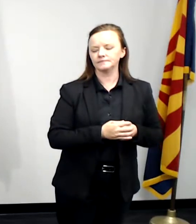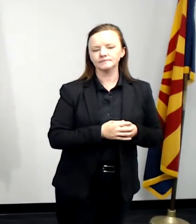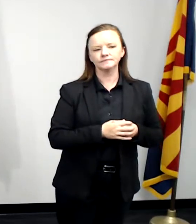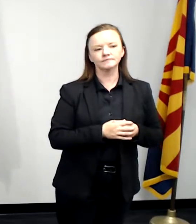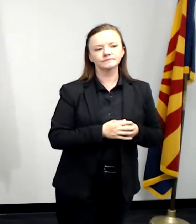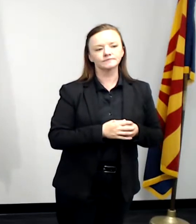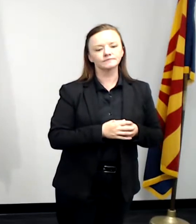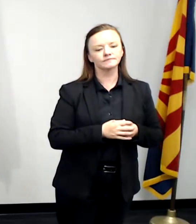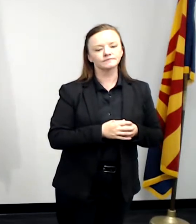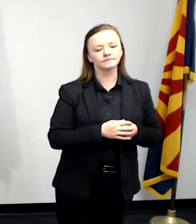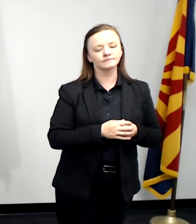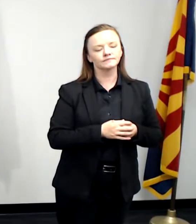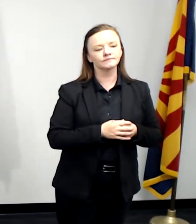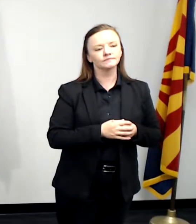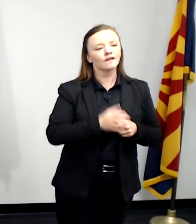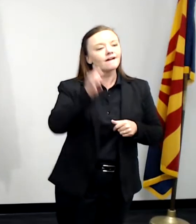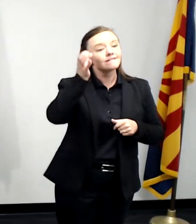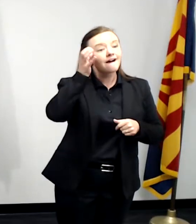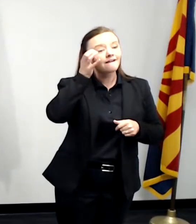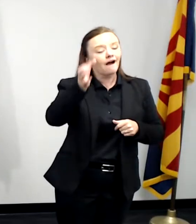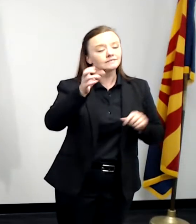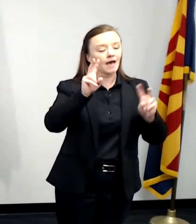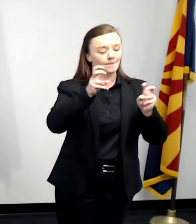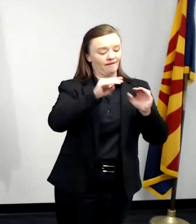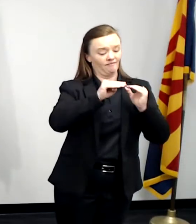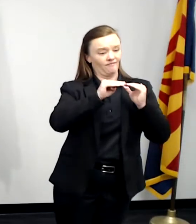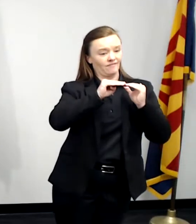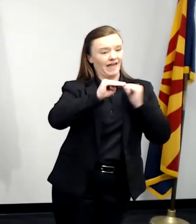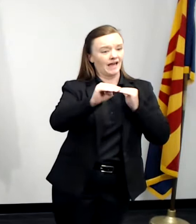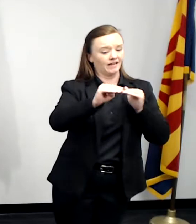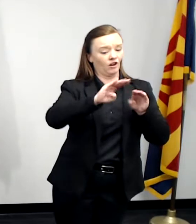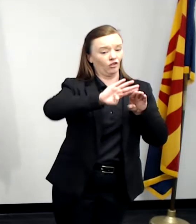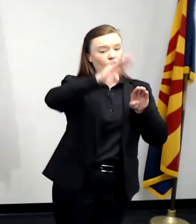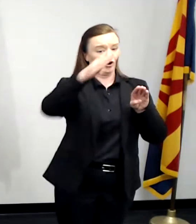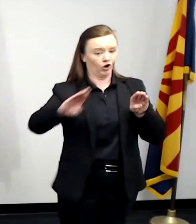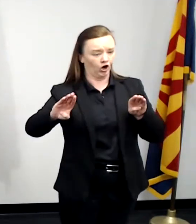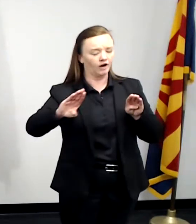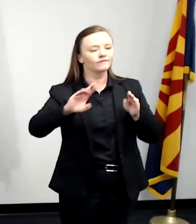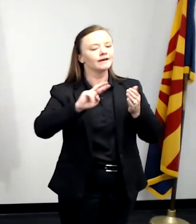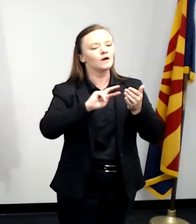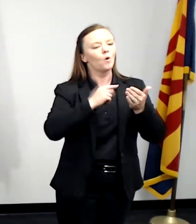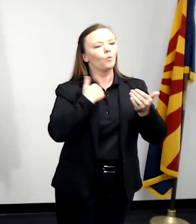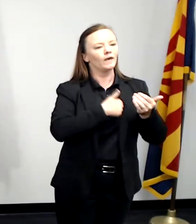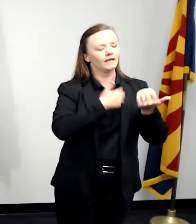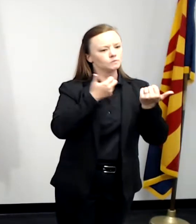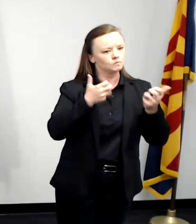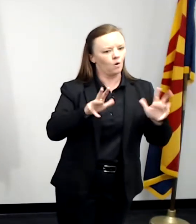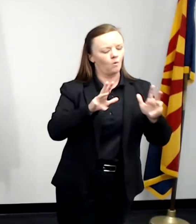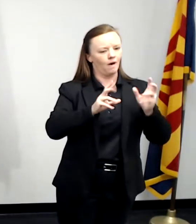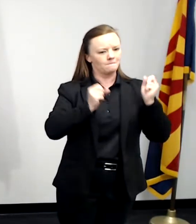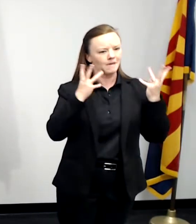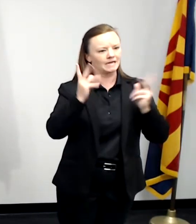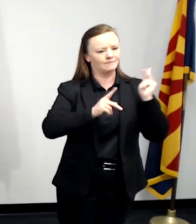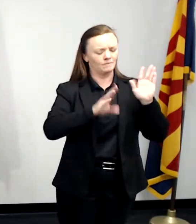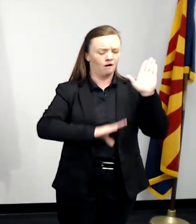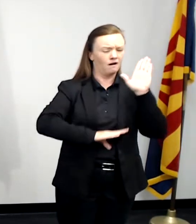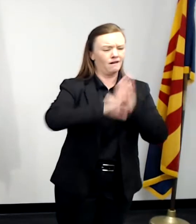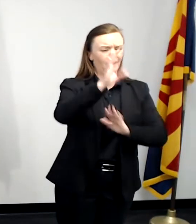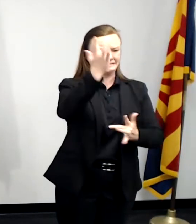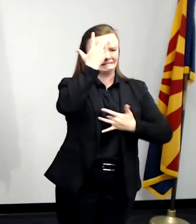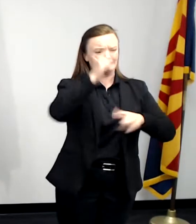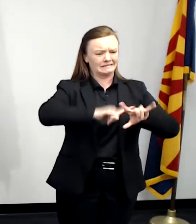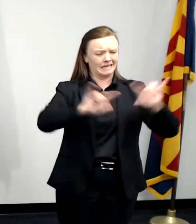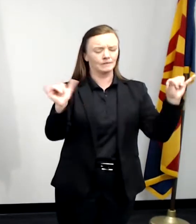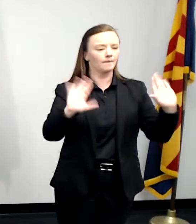So the goal of flattening the curve is to delay the peak of cases so we don't overwhelm the healthcare system, to